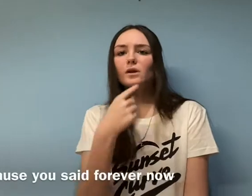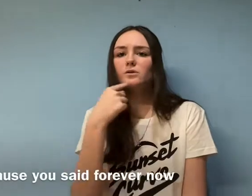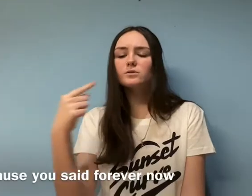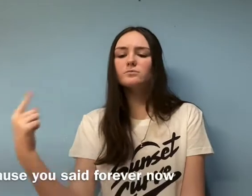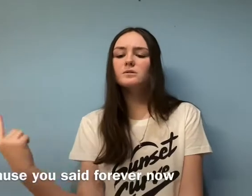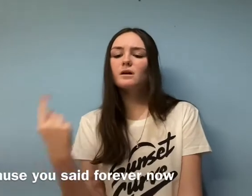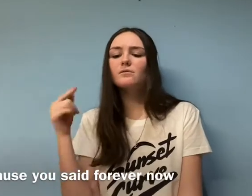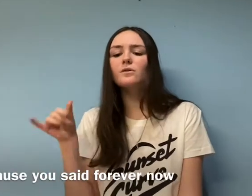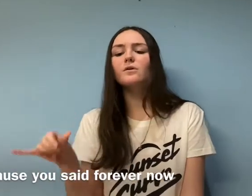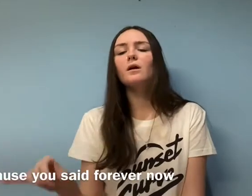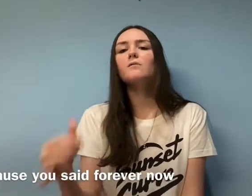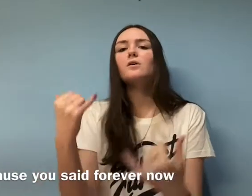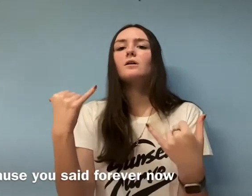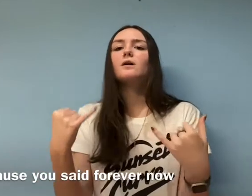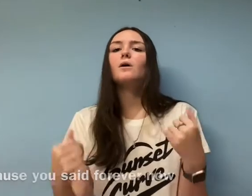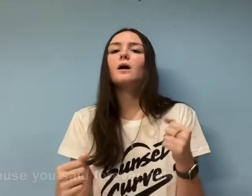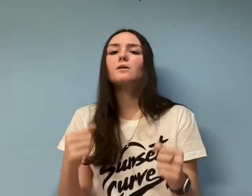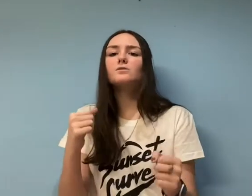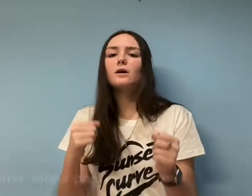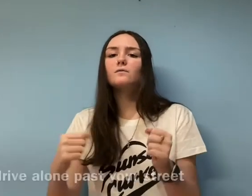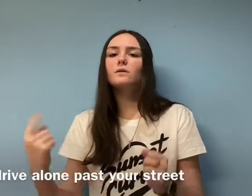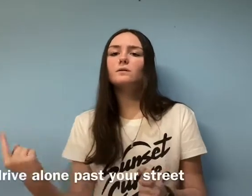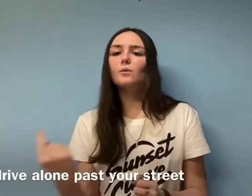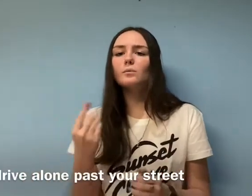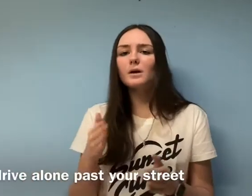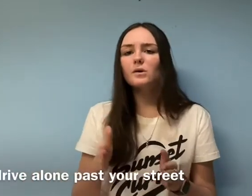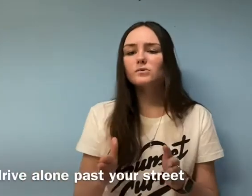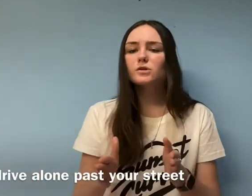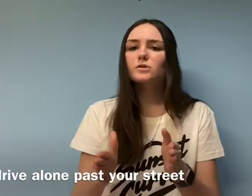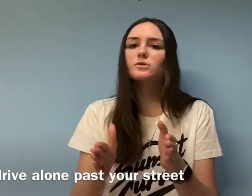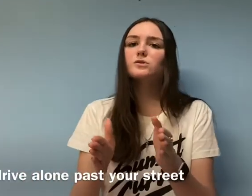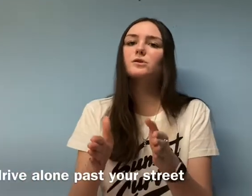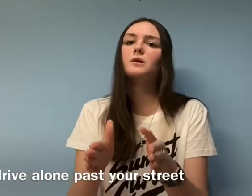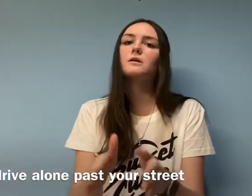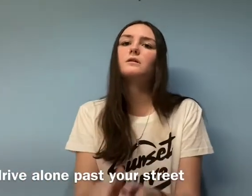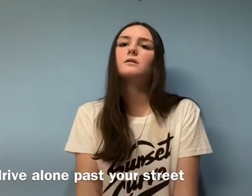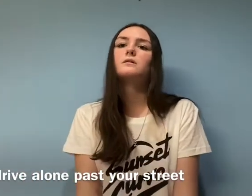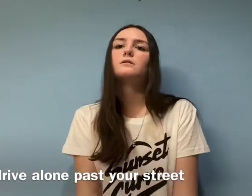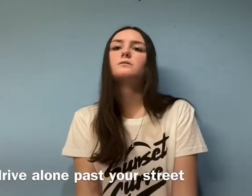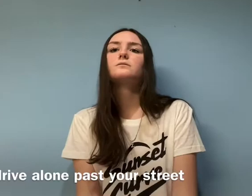Cause you said forever, now I drive alone past your street.